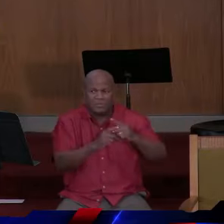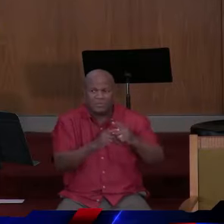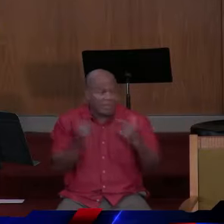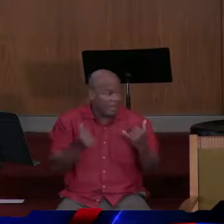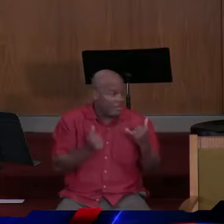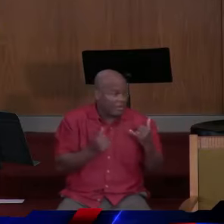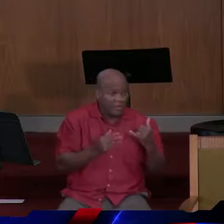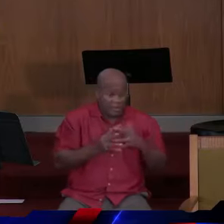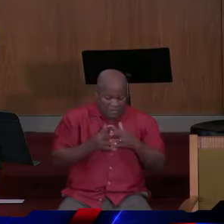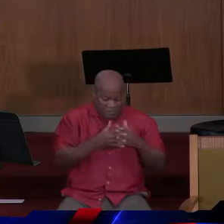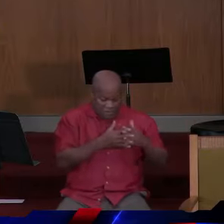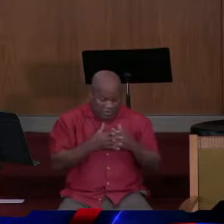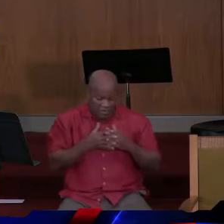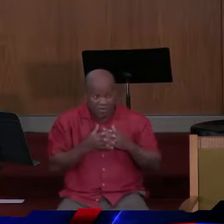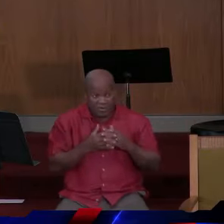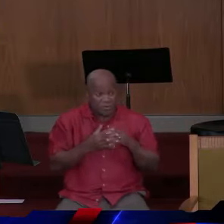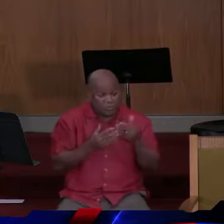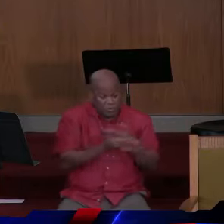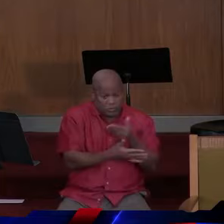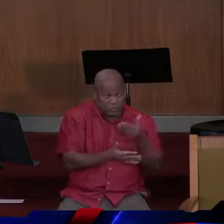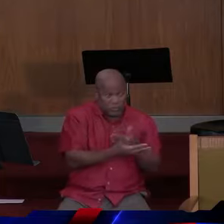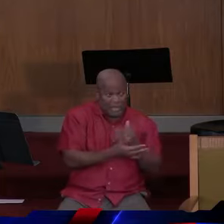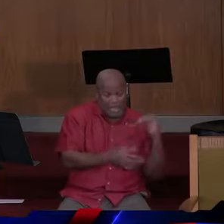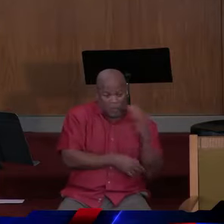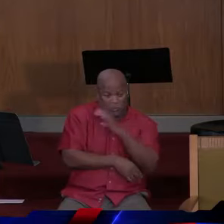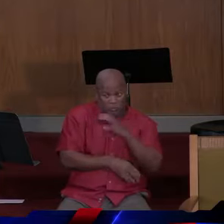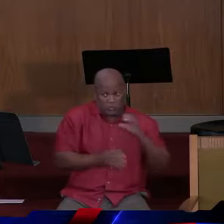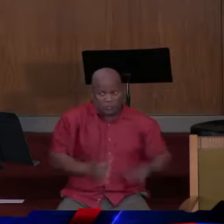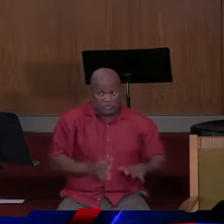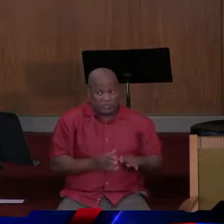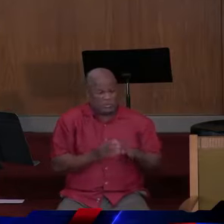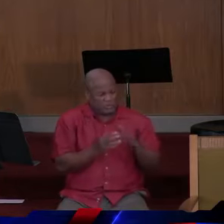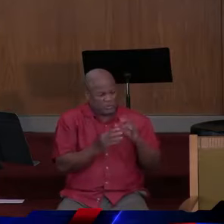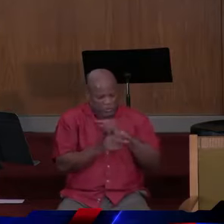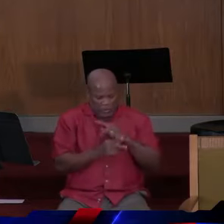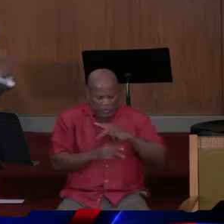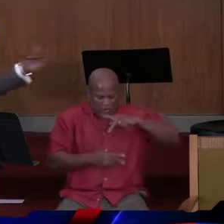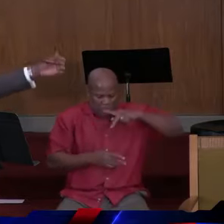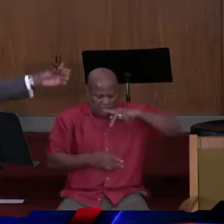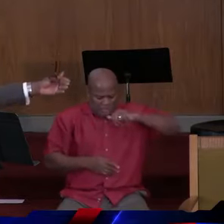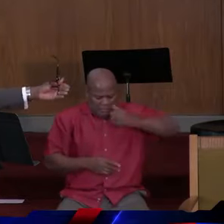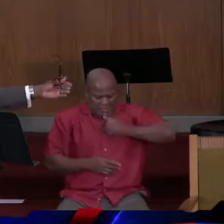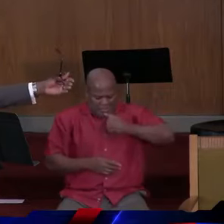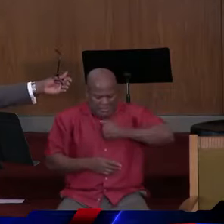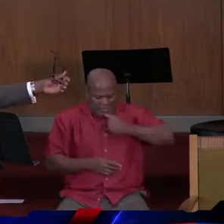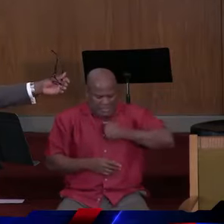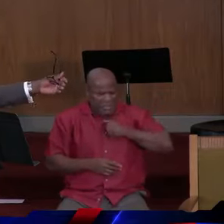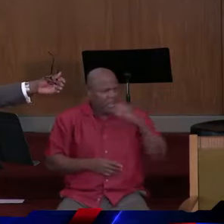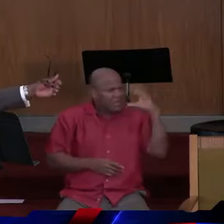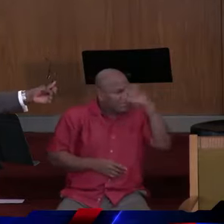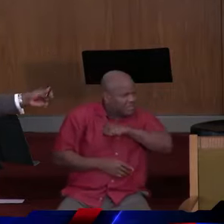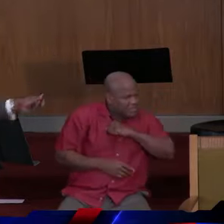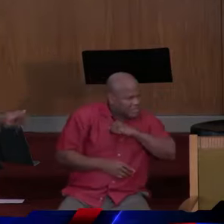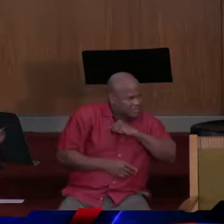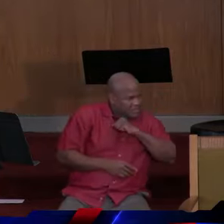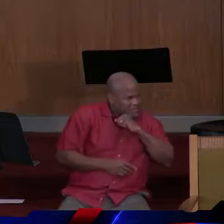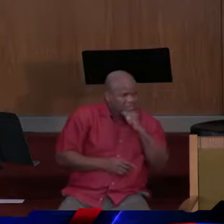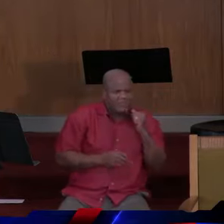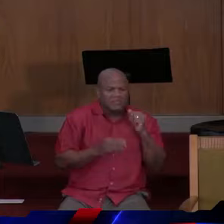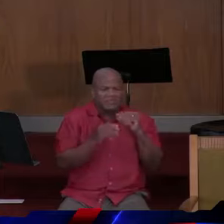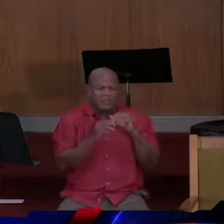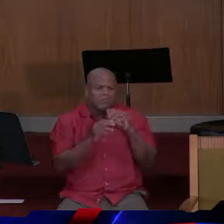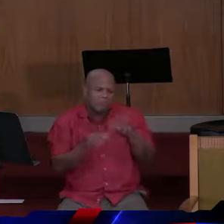modern American Christianity. Our Christianity is so personal that we miss the importance of congregational